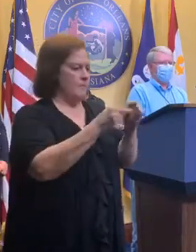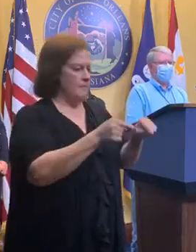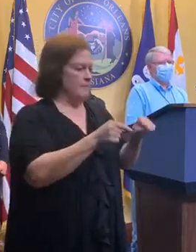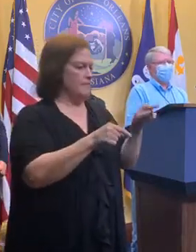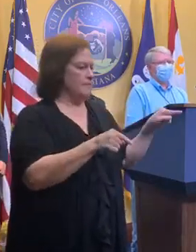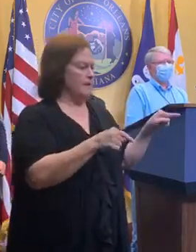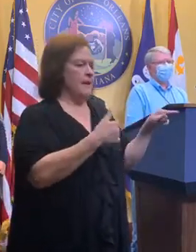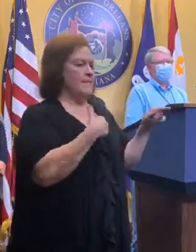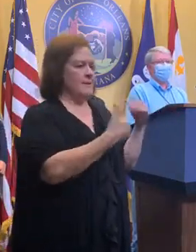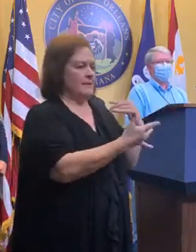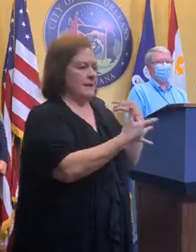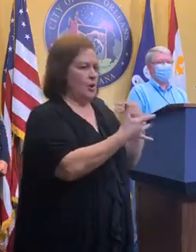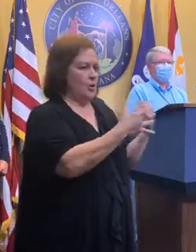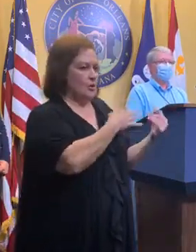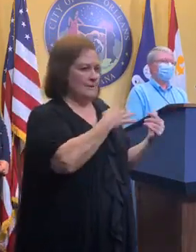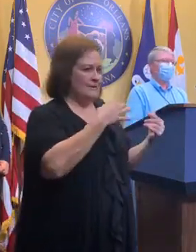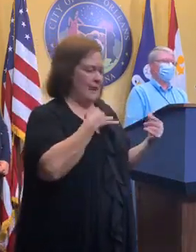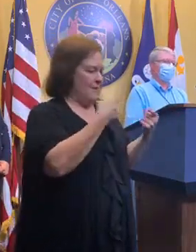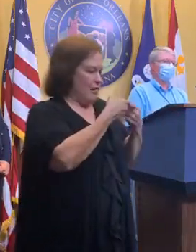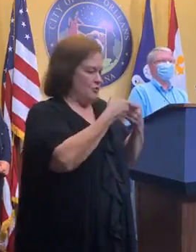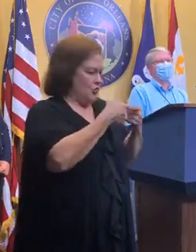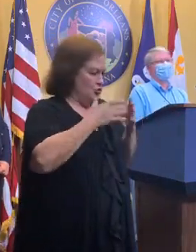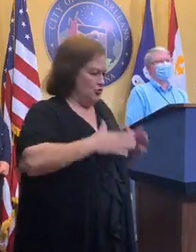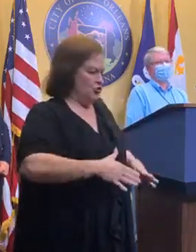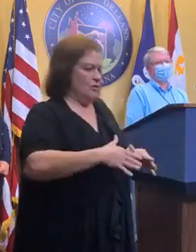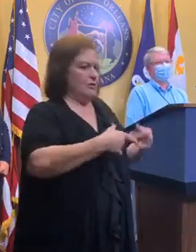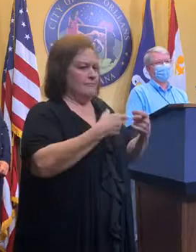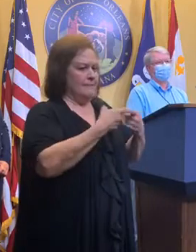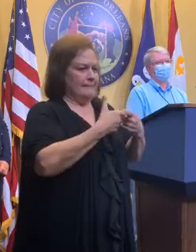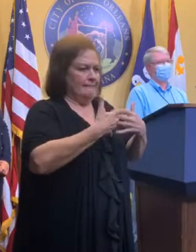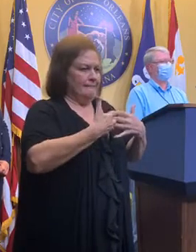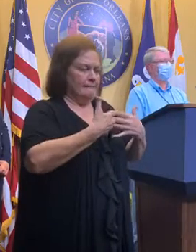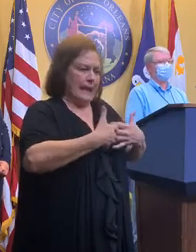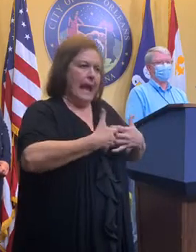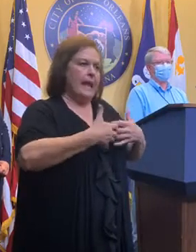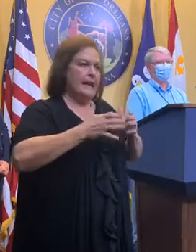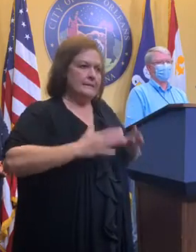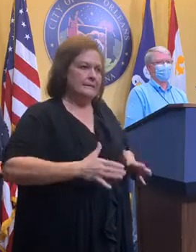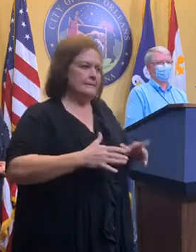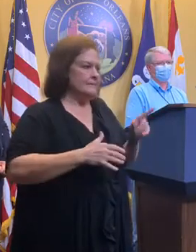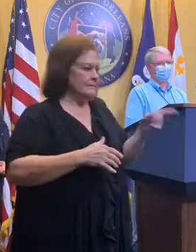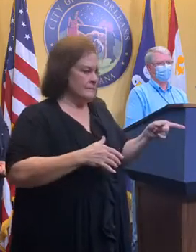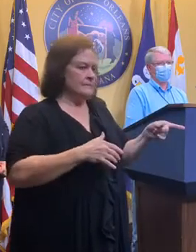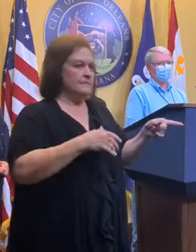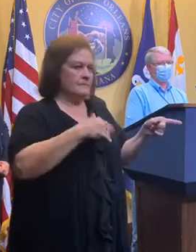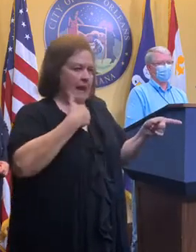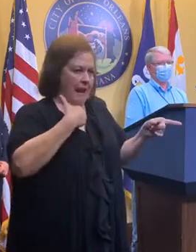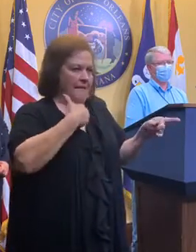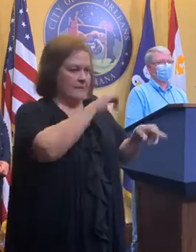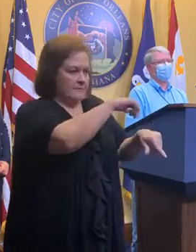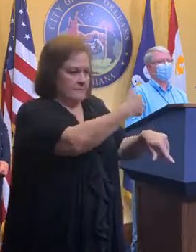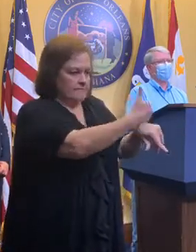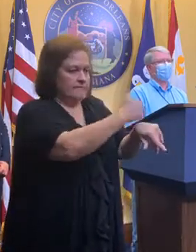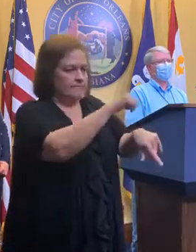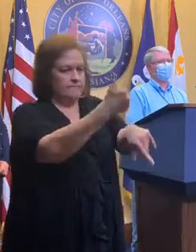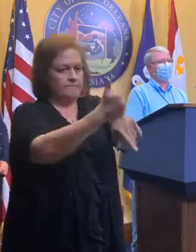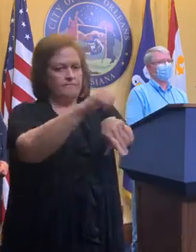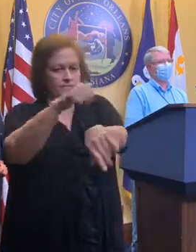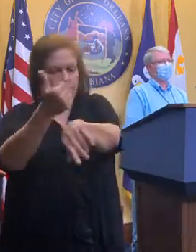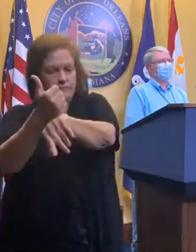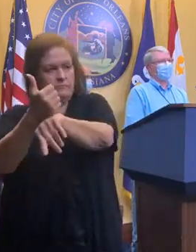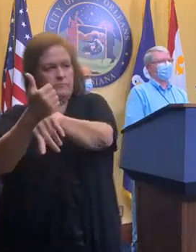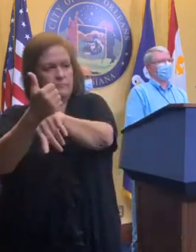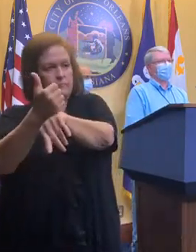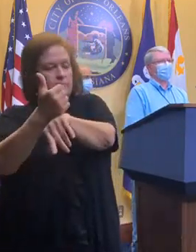technical staff, including electricians, mechanics, things like that. So if anything drops out, we're able to respond very quickly to those